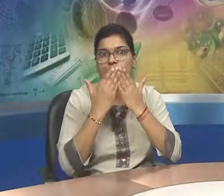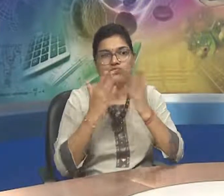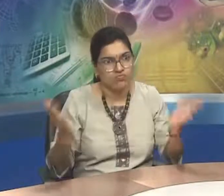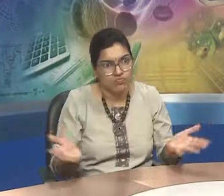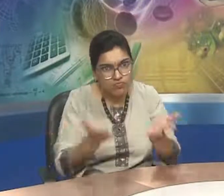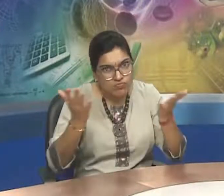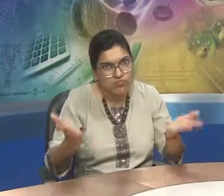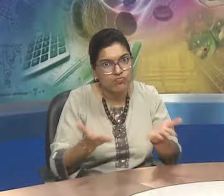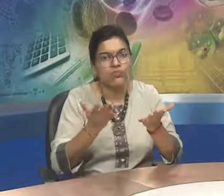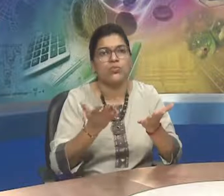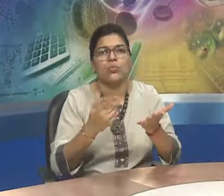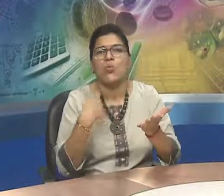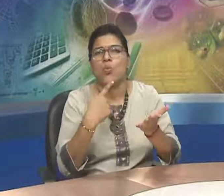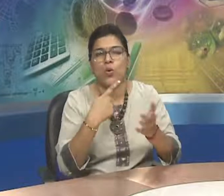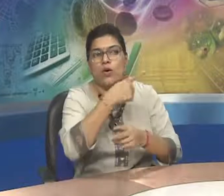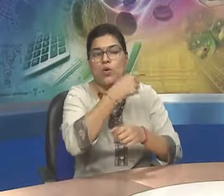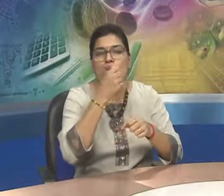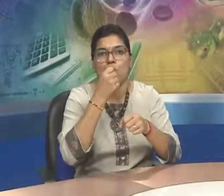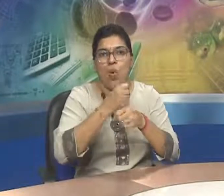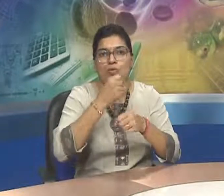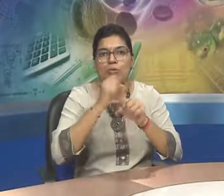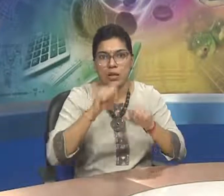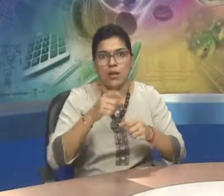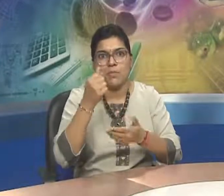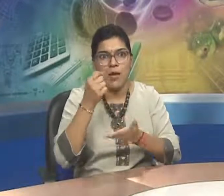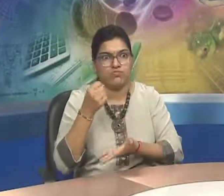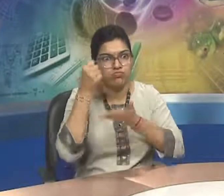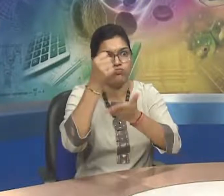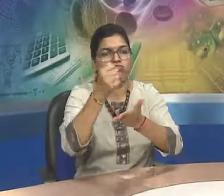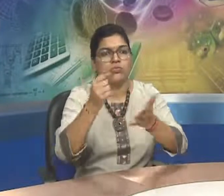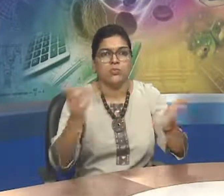in any educational institution